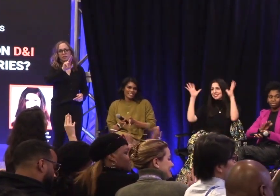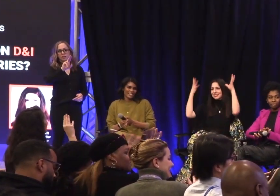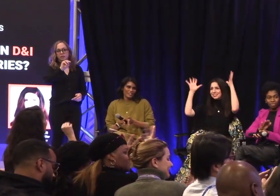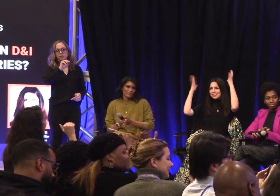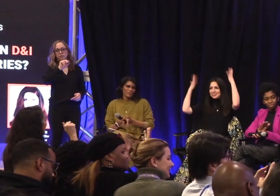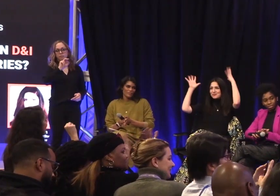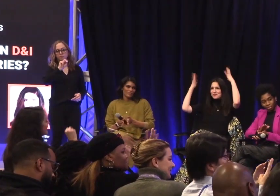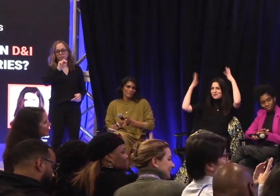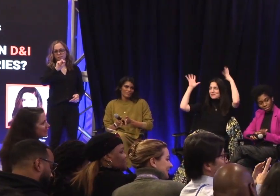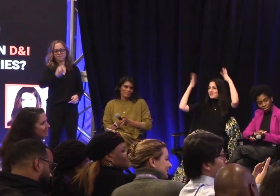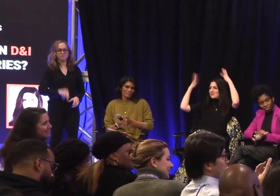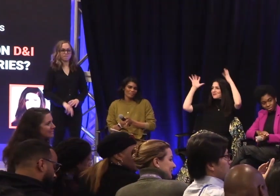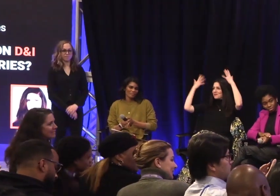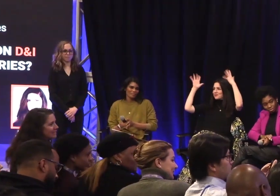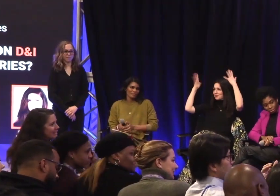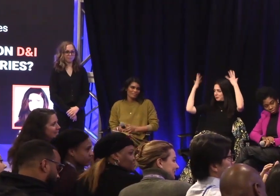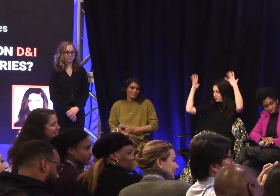Really.